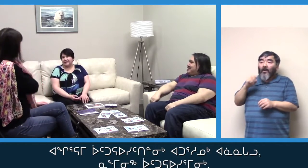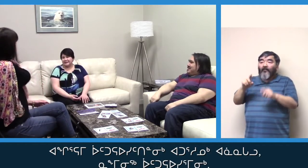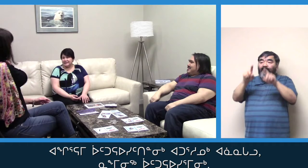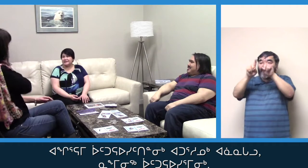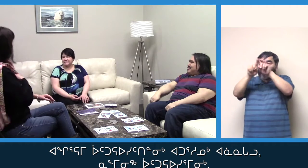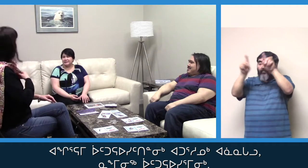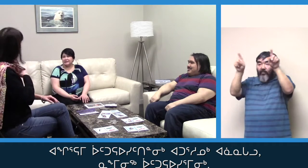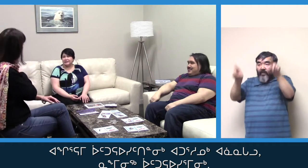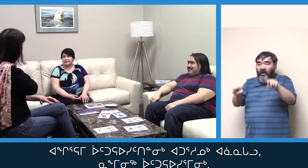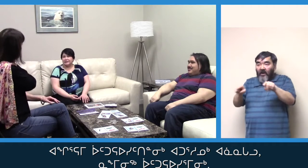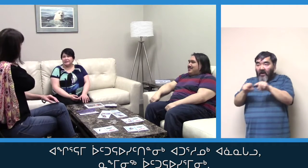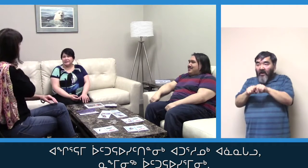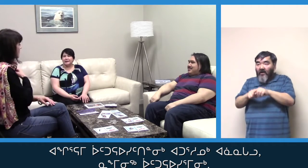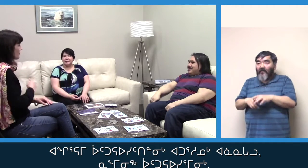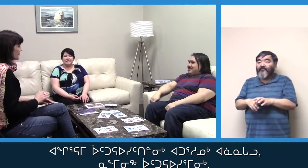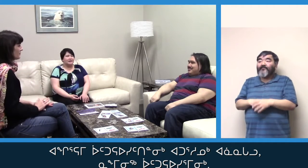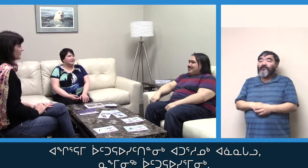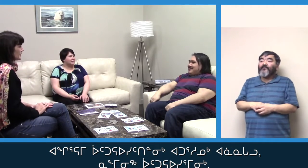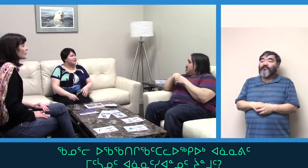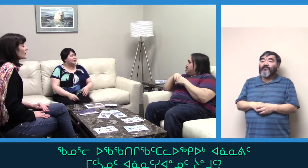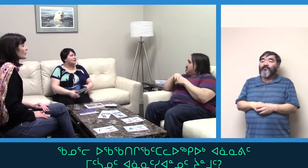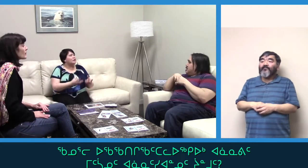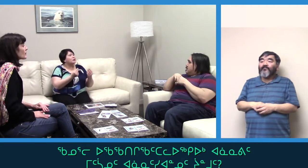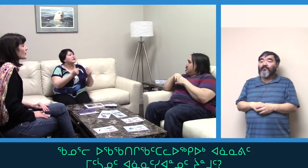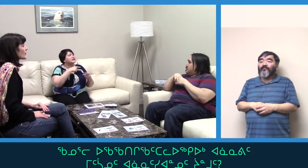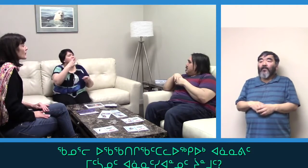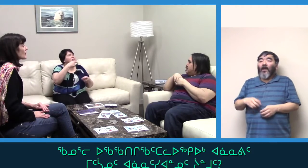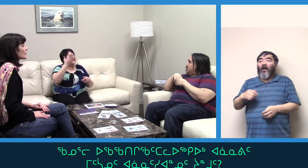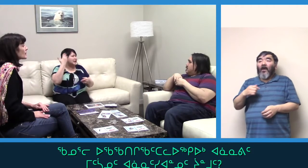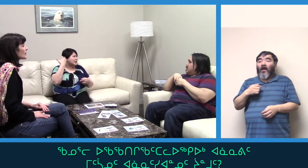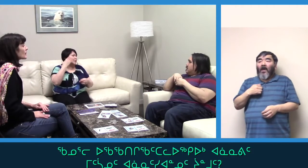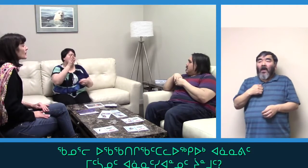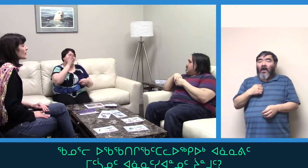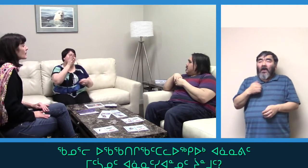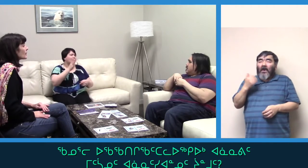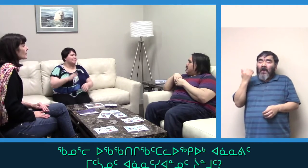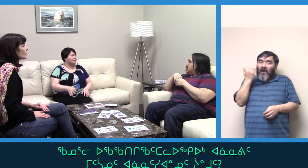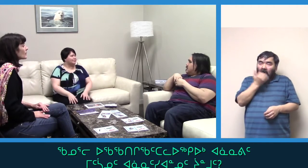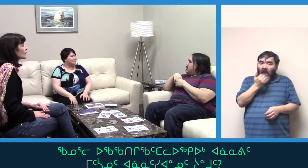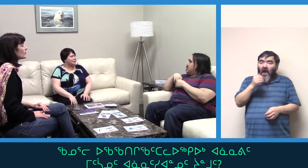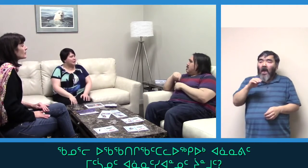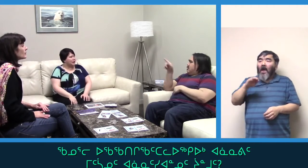own signs. Wow. Yeah. What did you see about